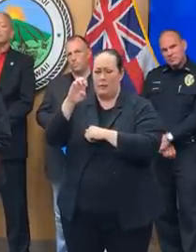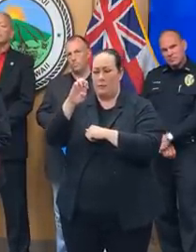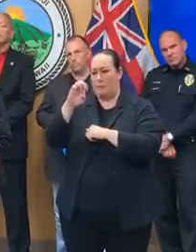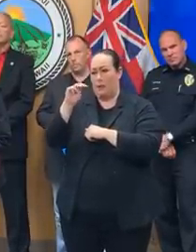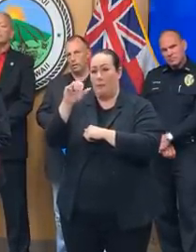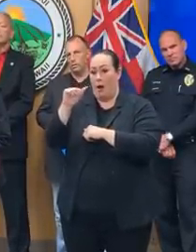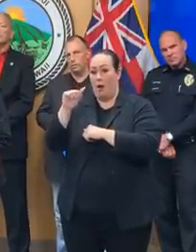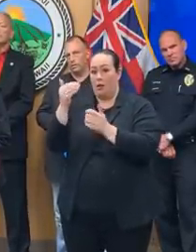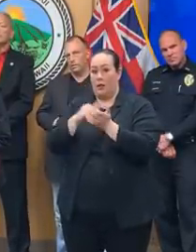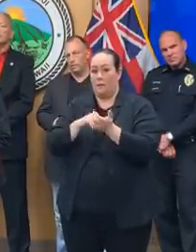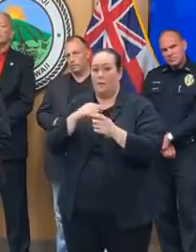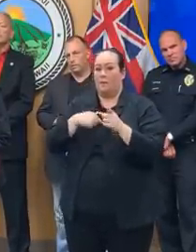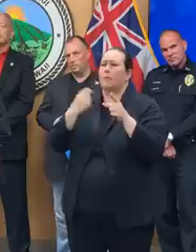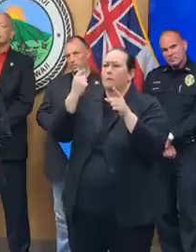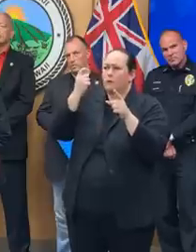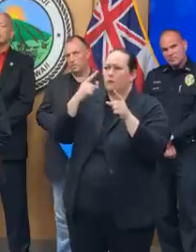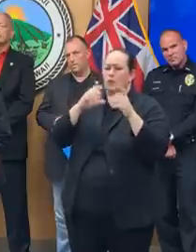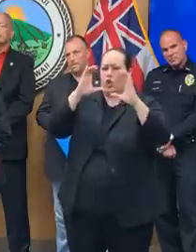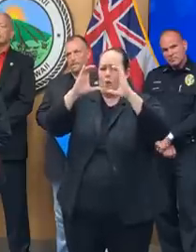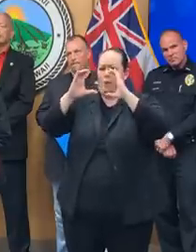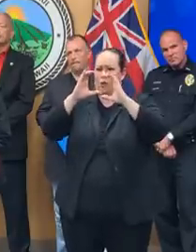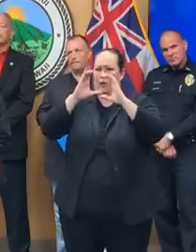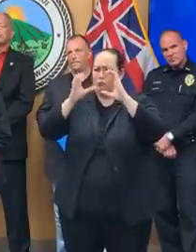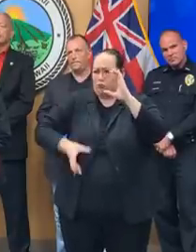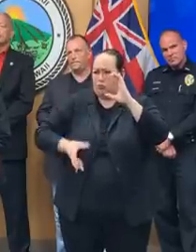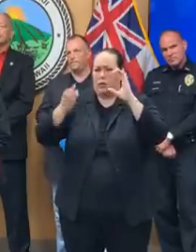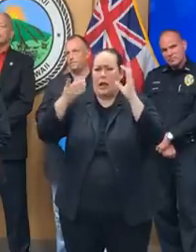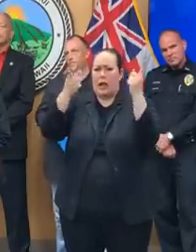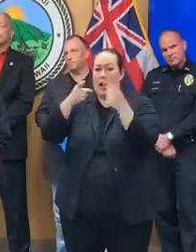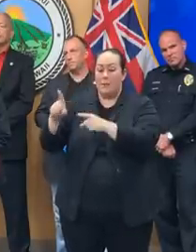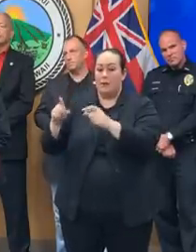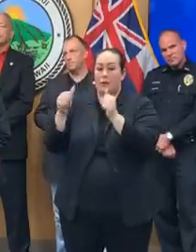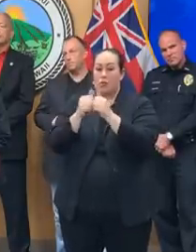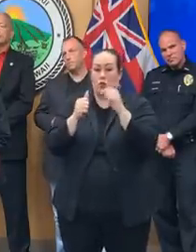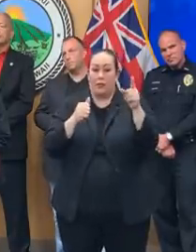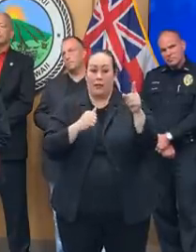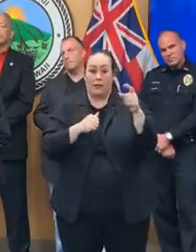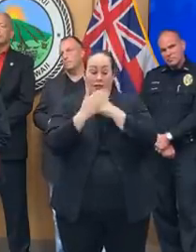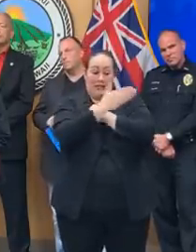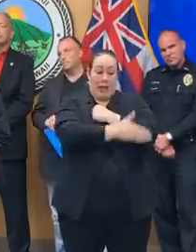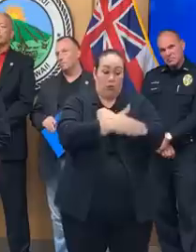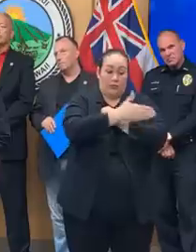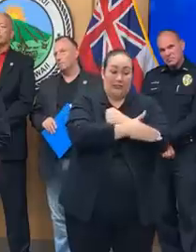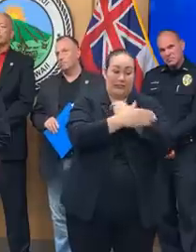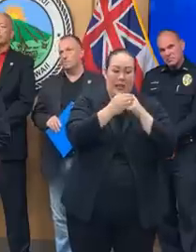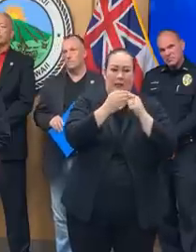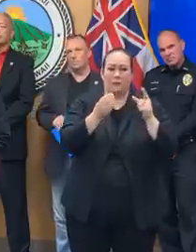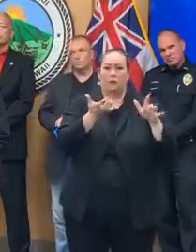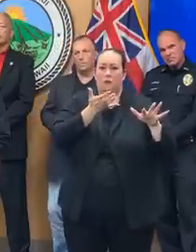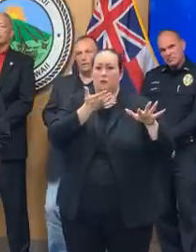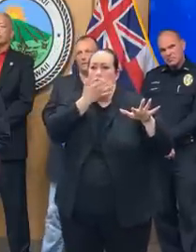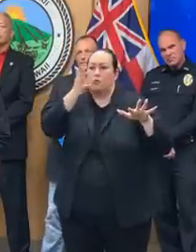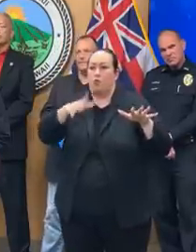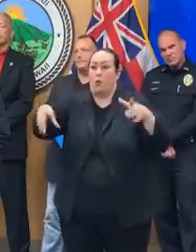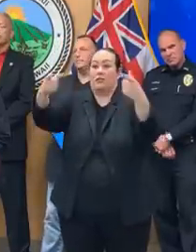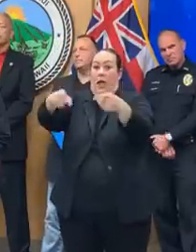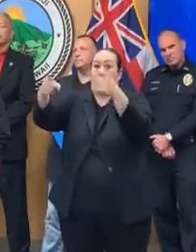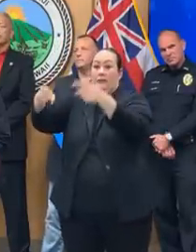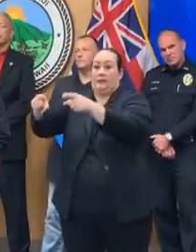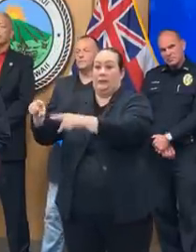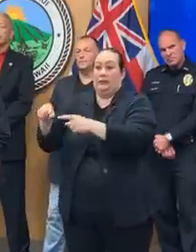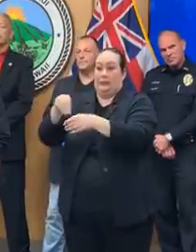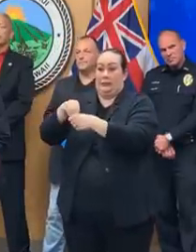a bit of a break in communication between the county and the field. From what I understand, I'm